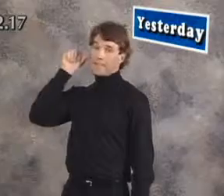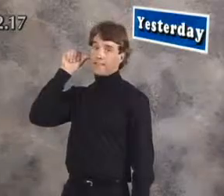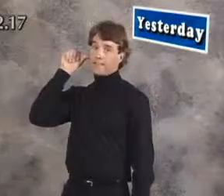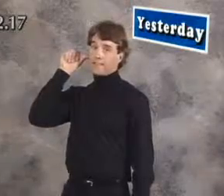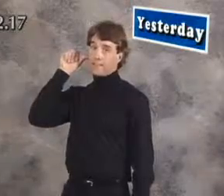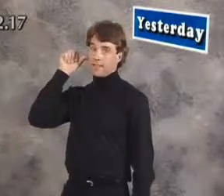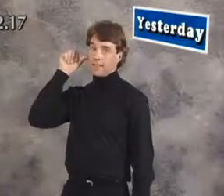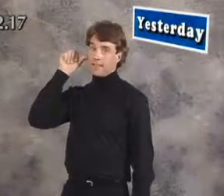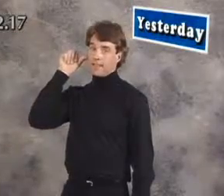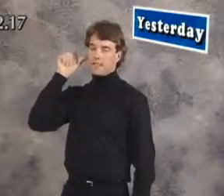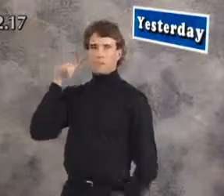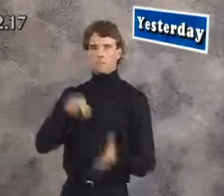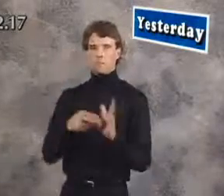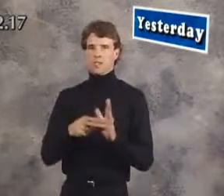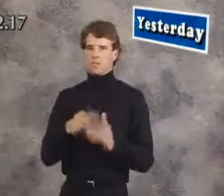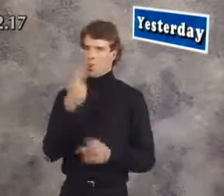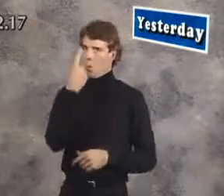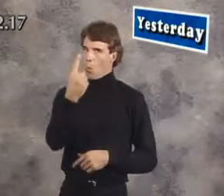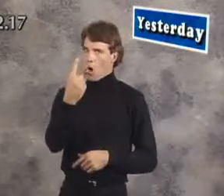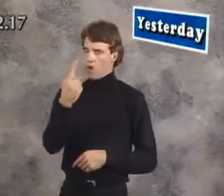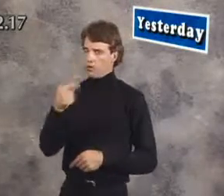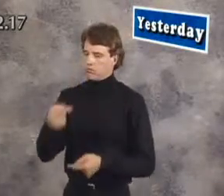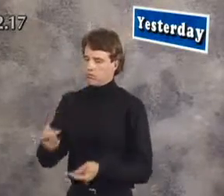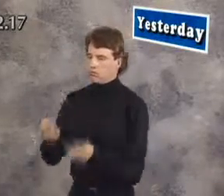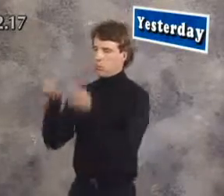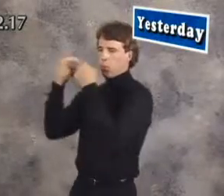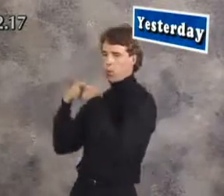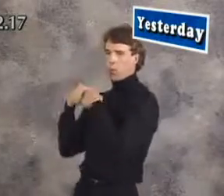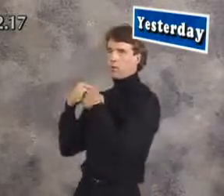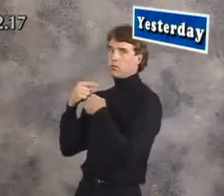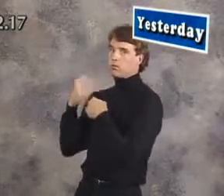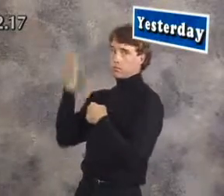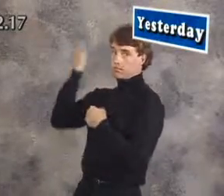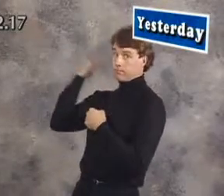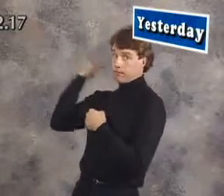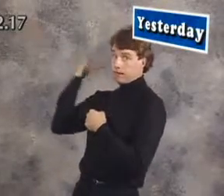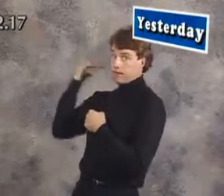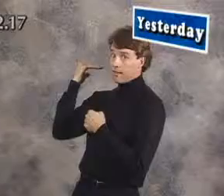Yesterday. This sign means one day in the past.